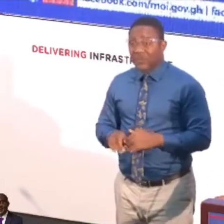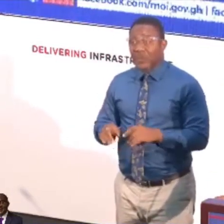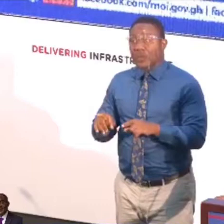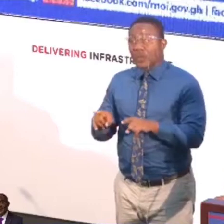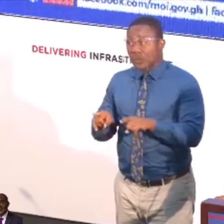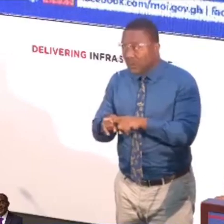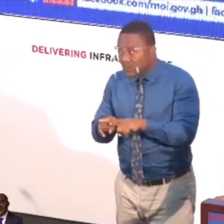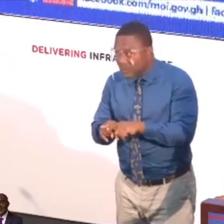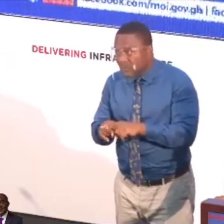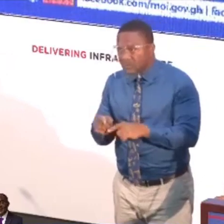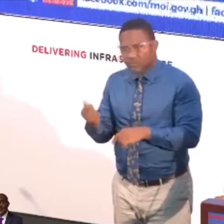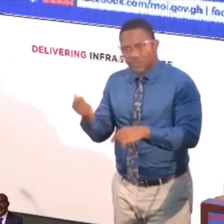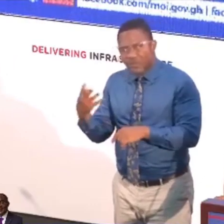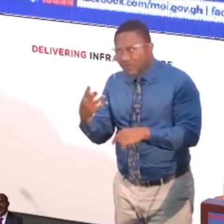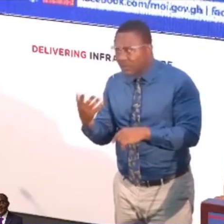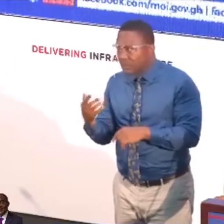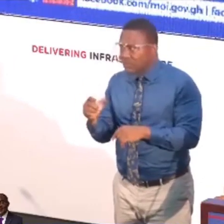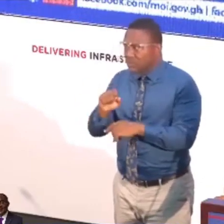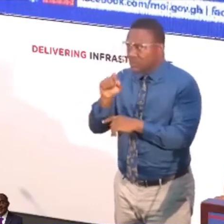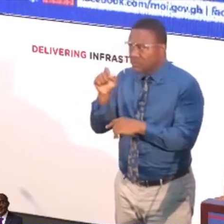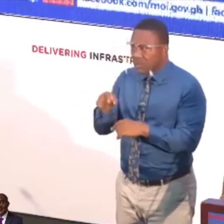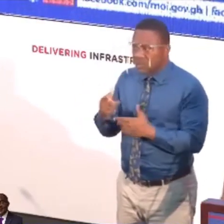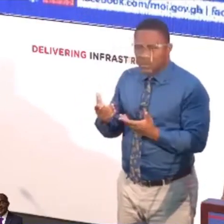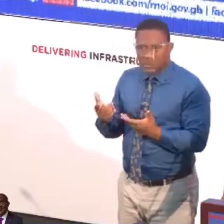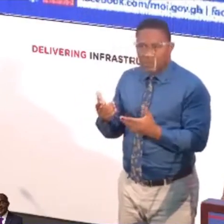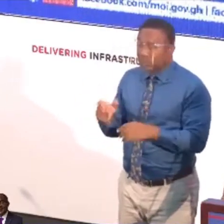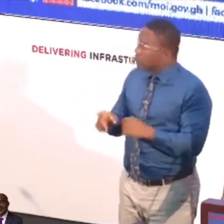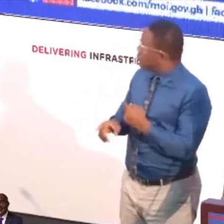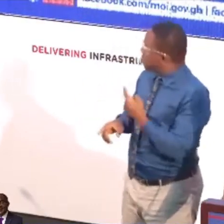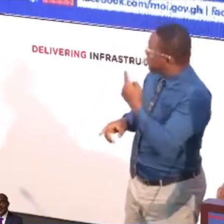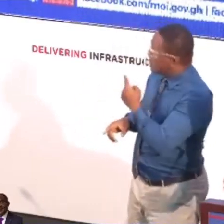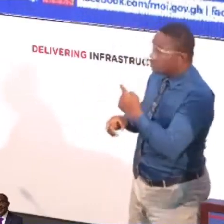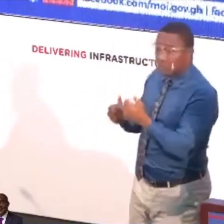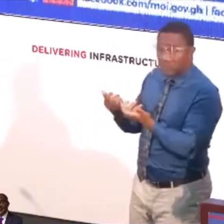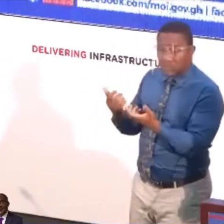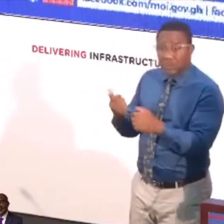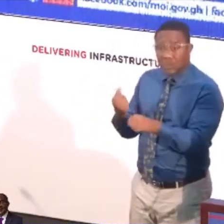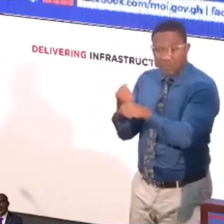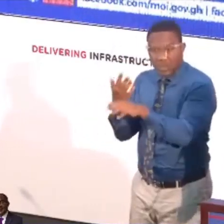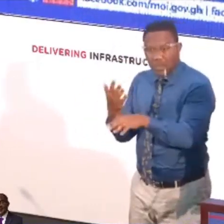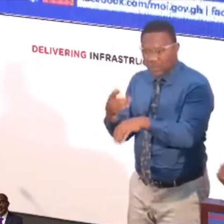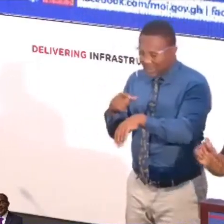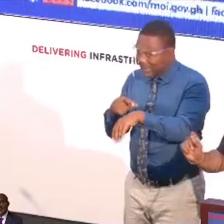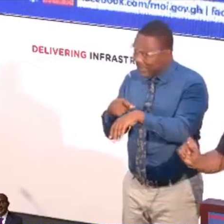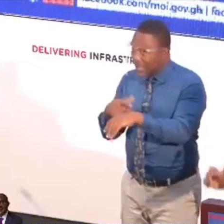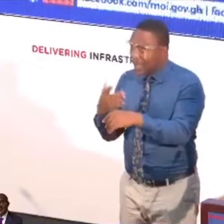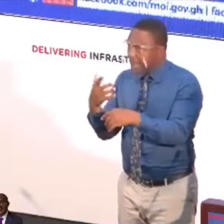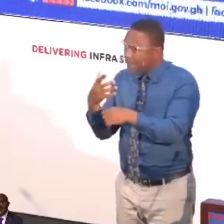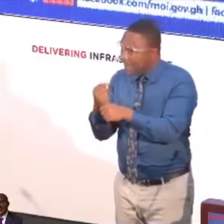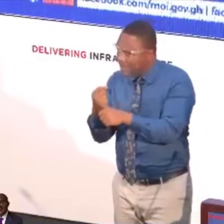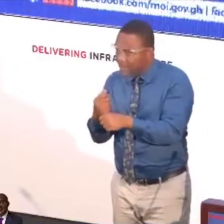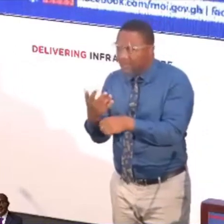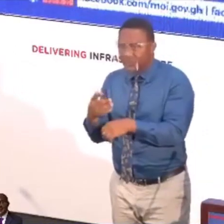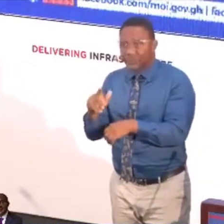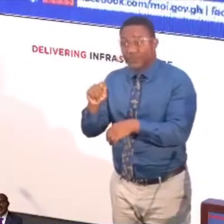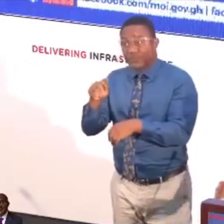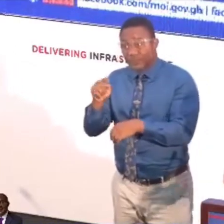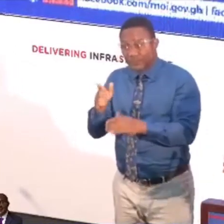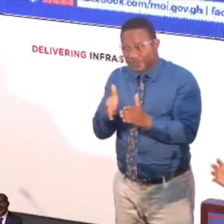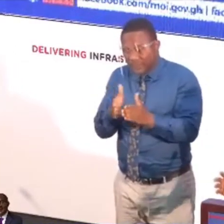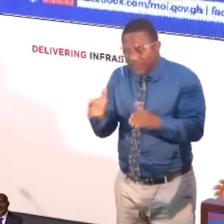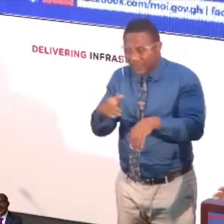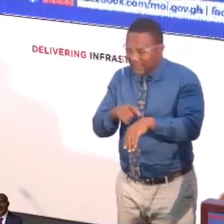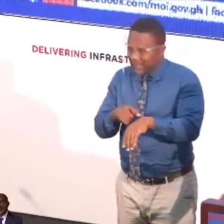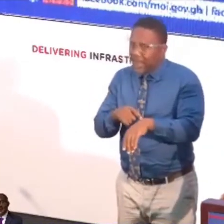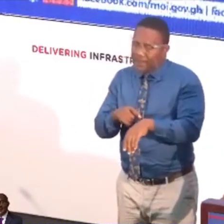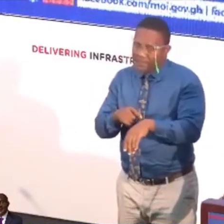few questions from our virtual platforms. In the interest of time, we are minded that our television